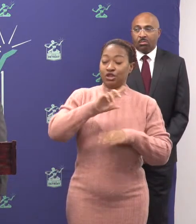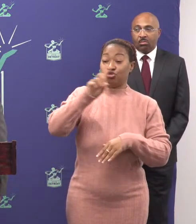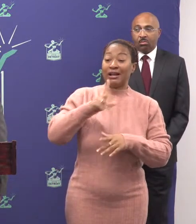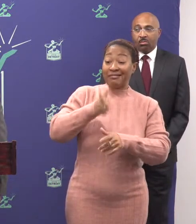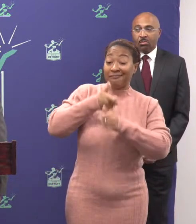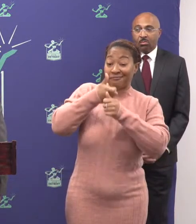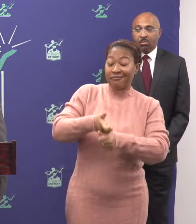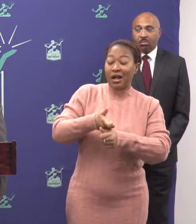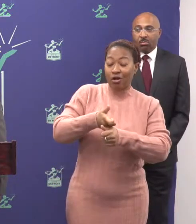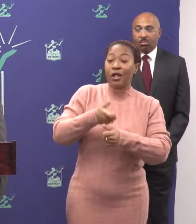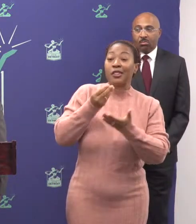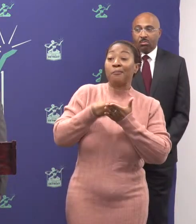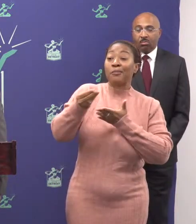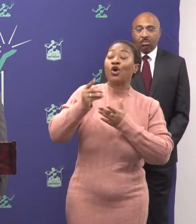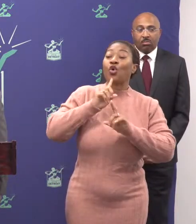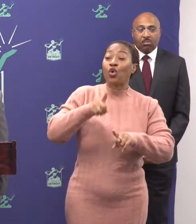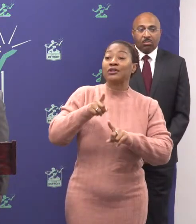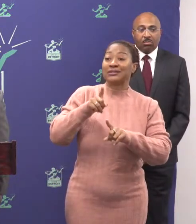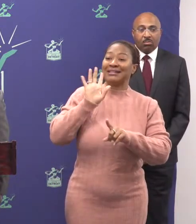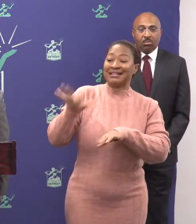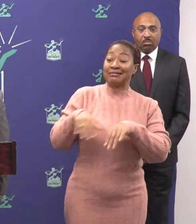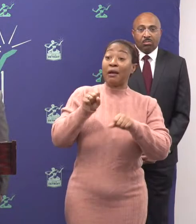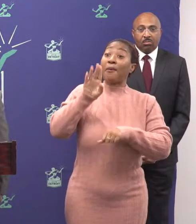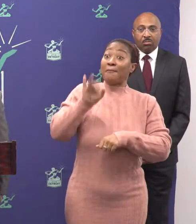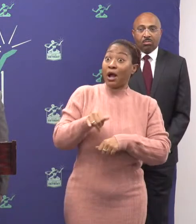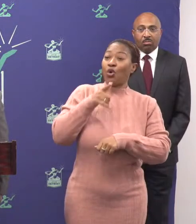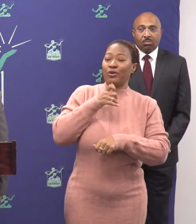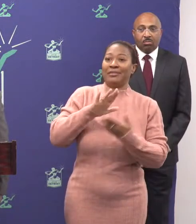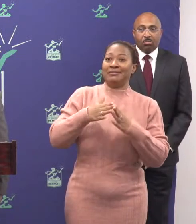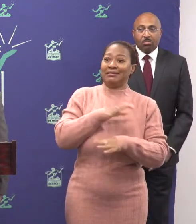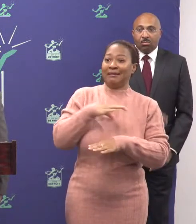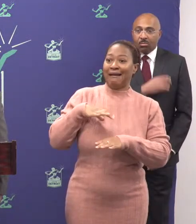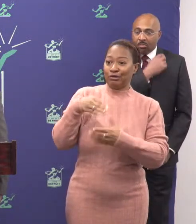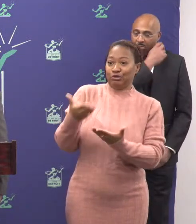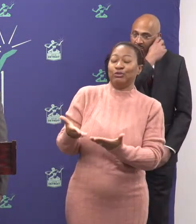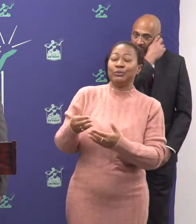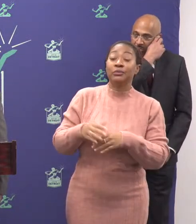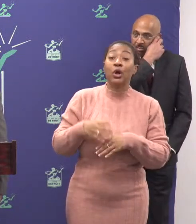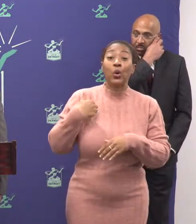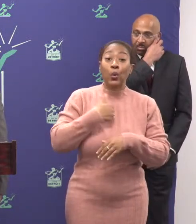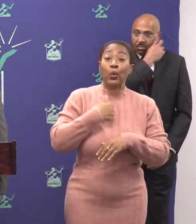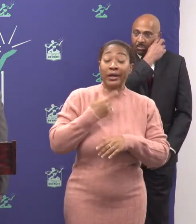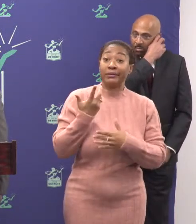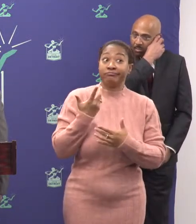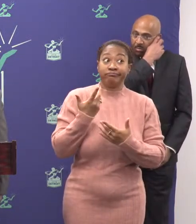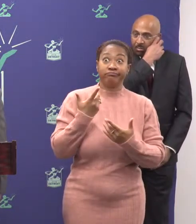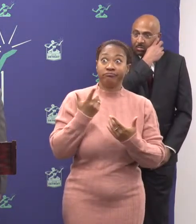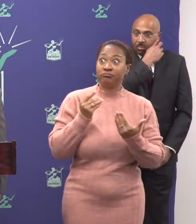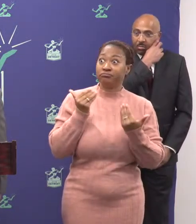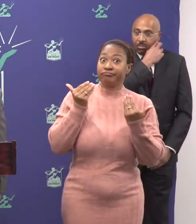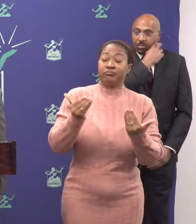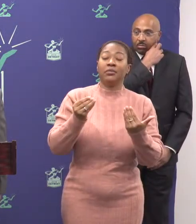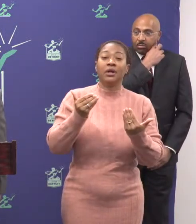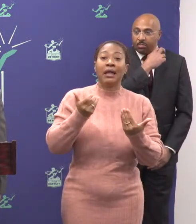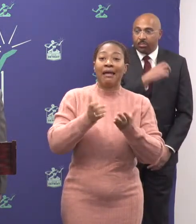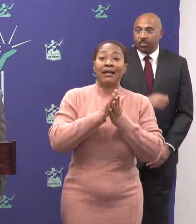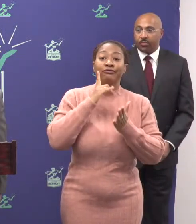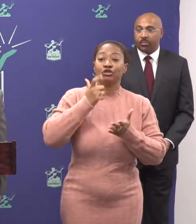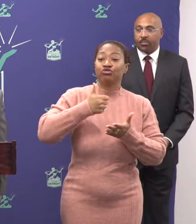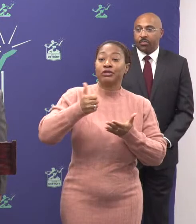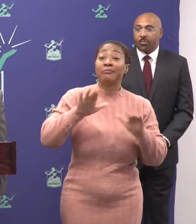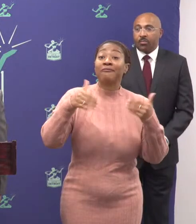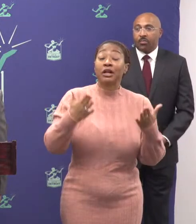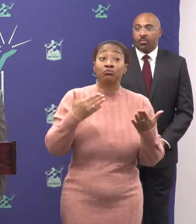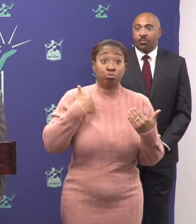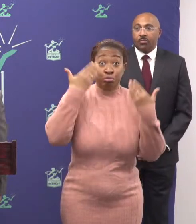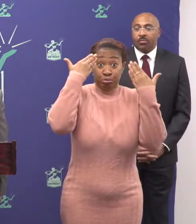adopted by City Council. And we went out for transportation providers. We did not know who